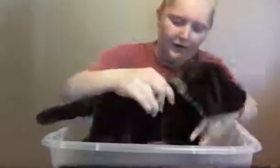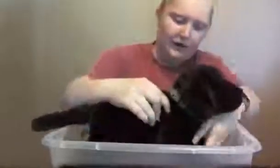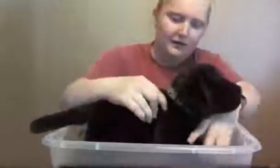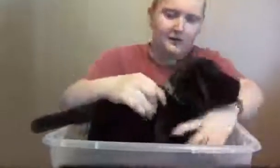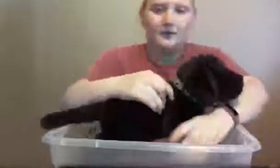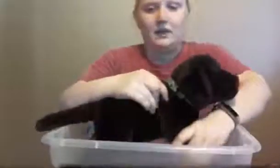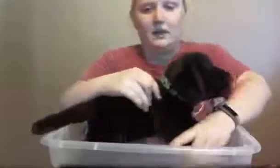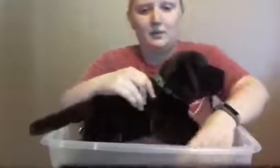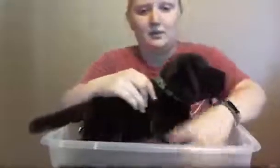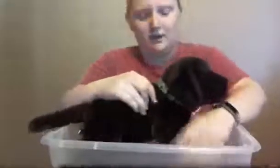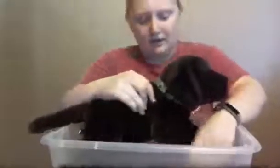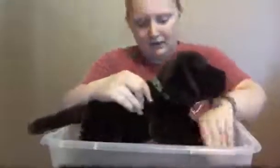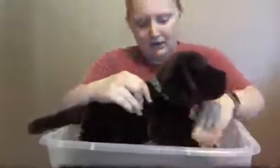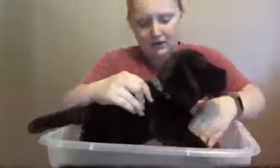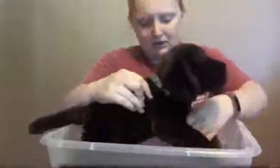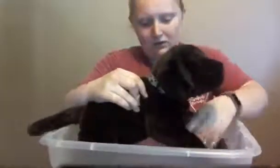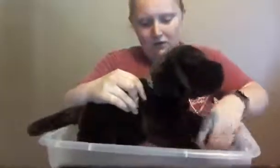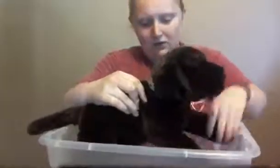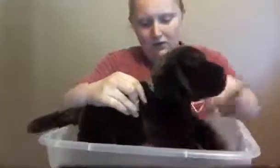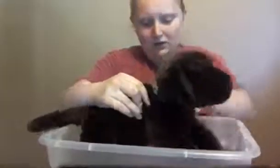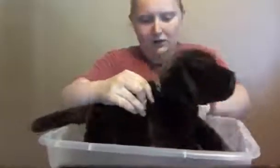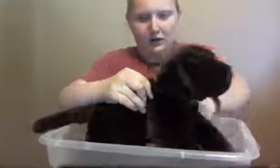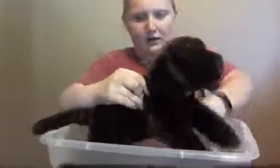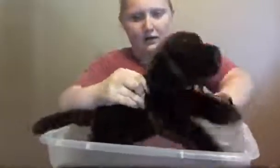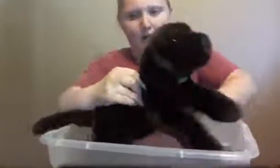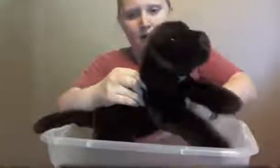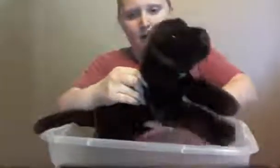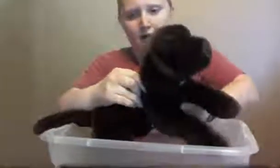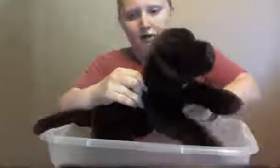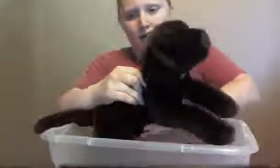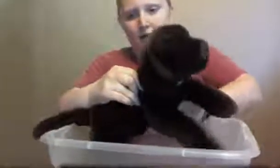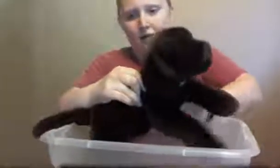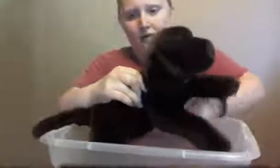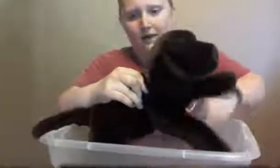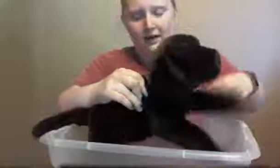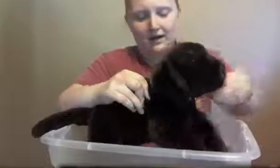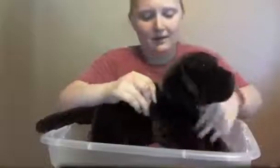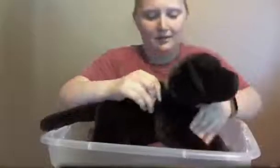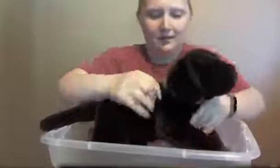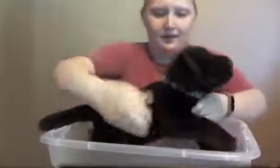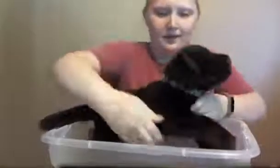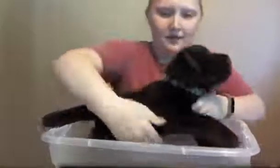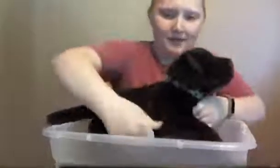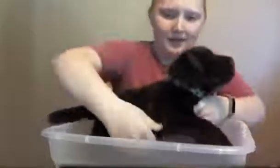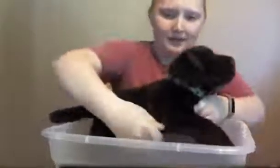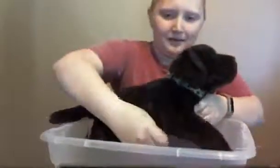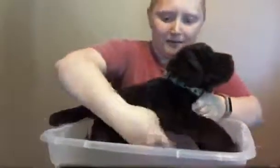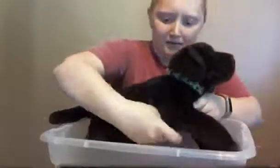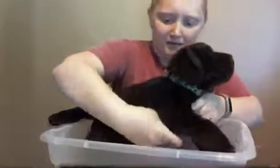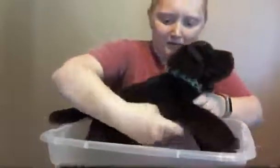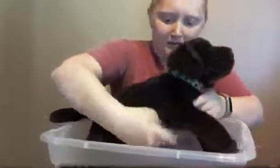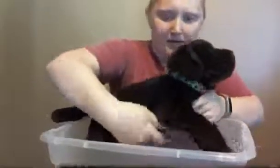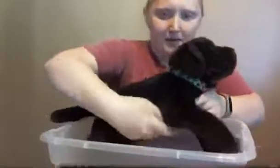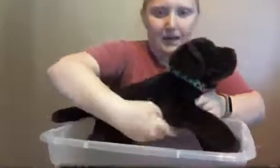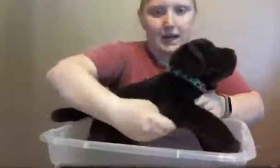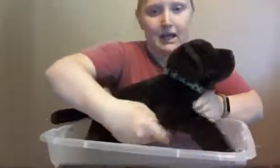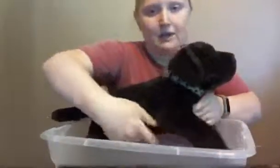Our stuffed animal friend is doing so good. Rub the tummy. The tummy can get